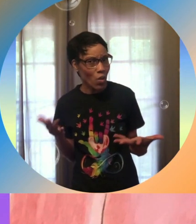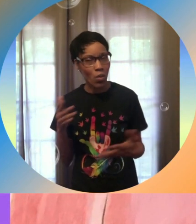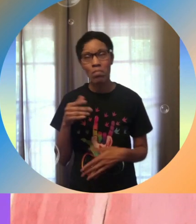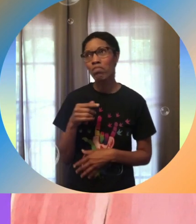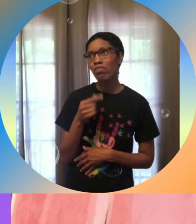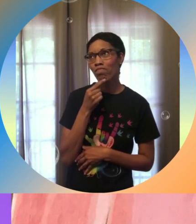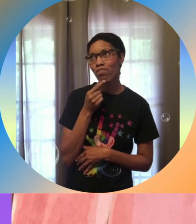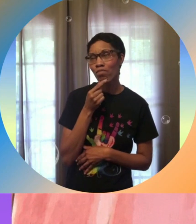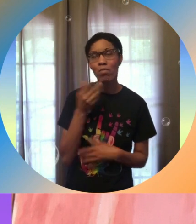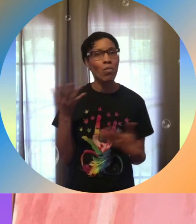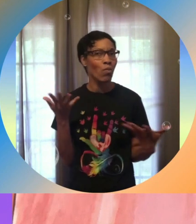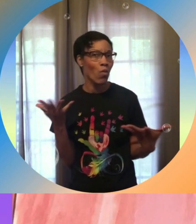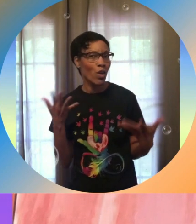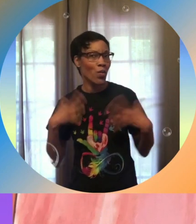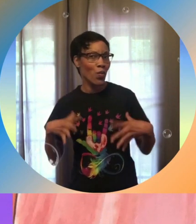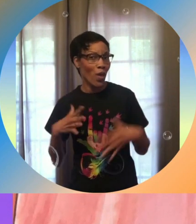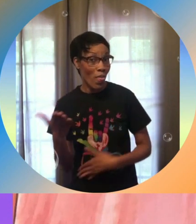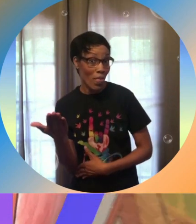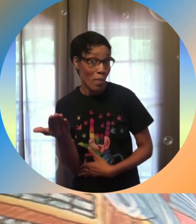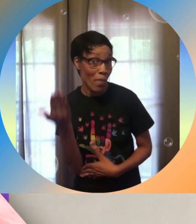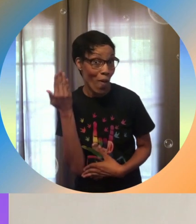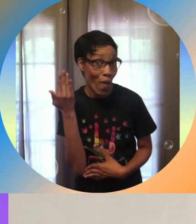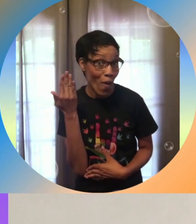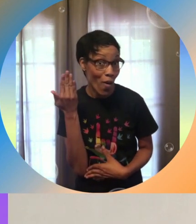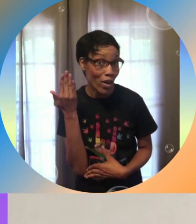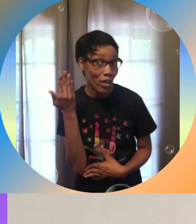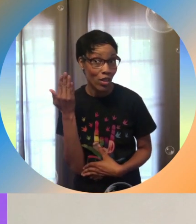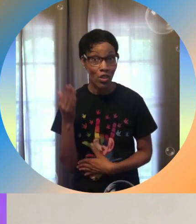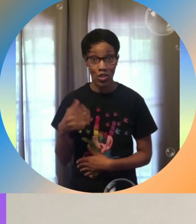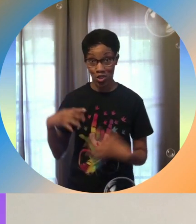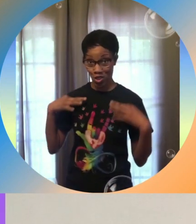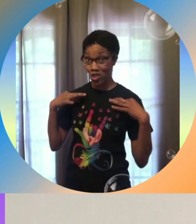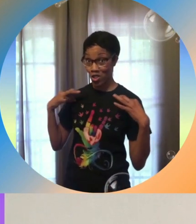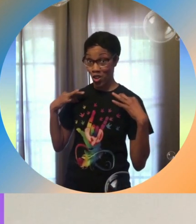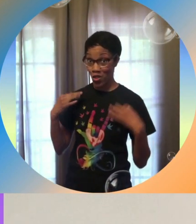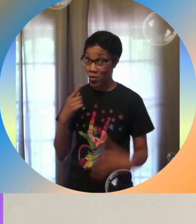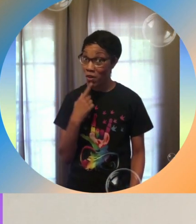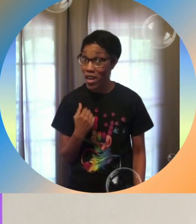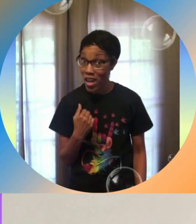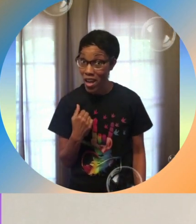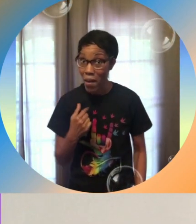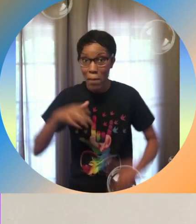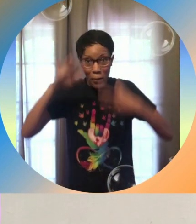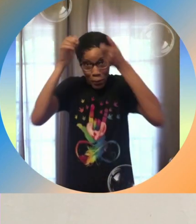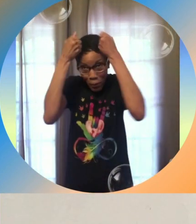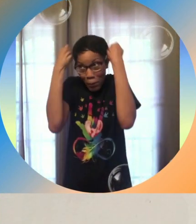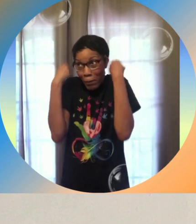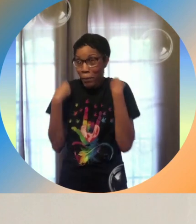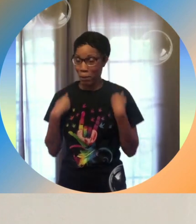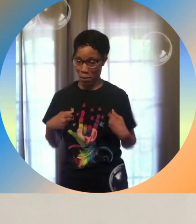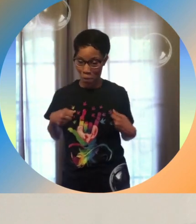my shirt of red pulled over my head over my head in the morning